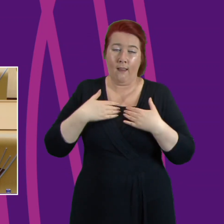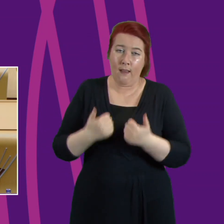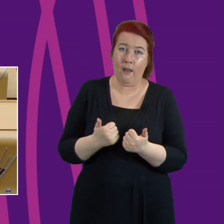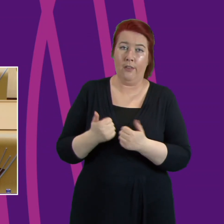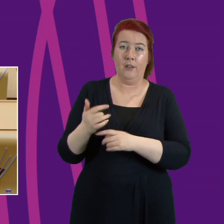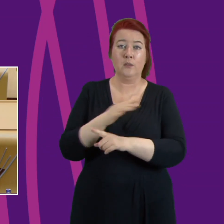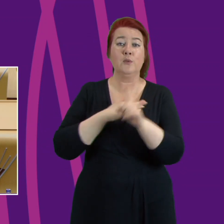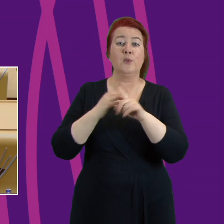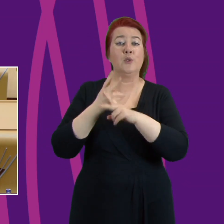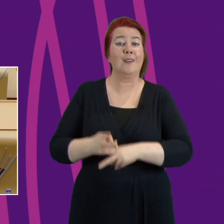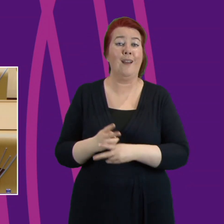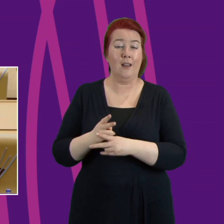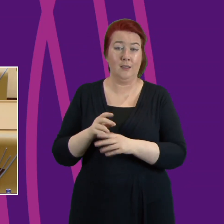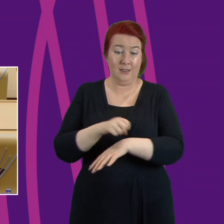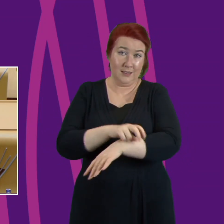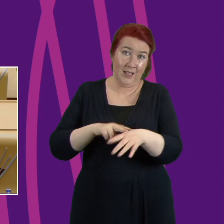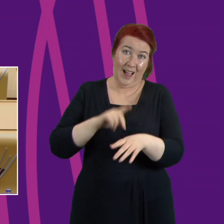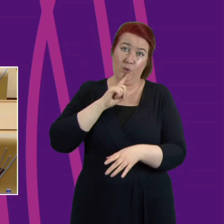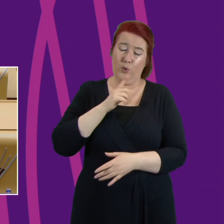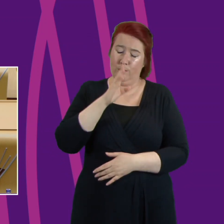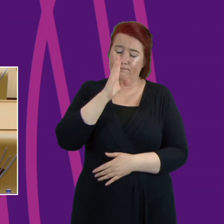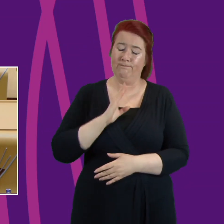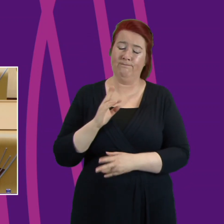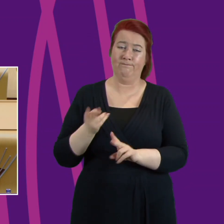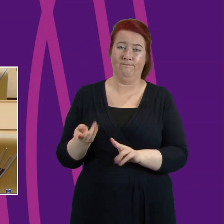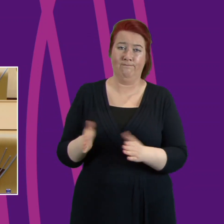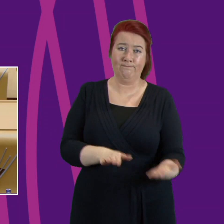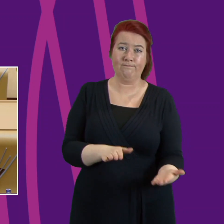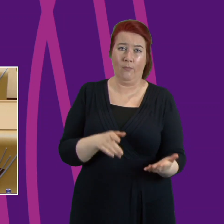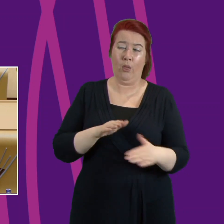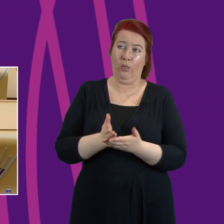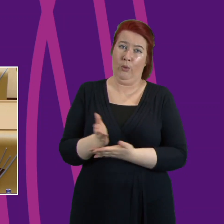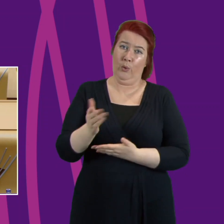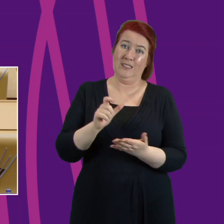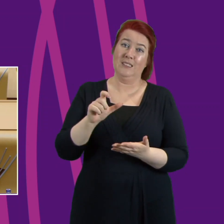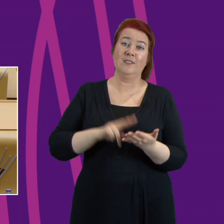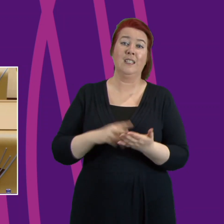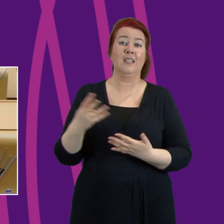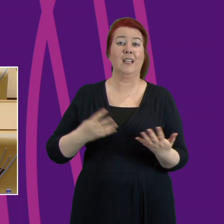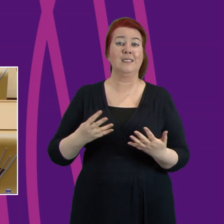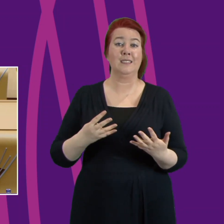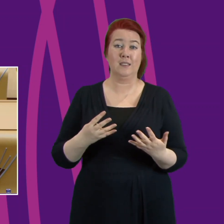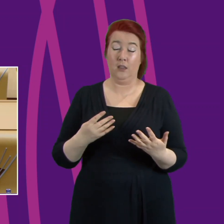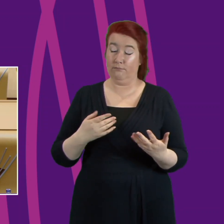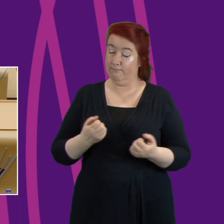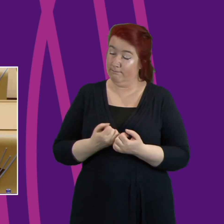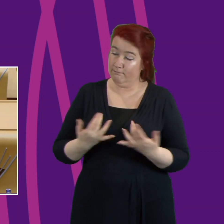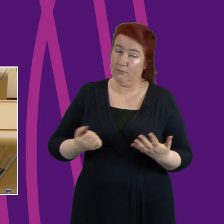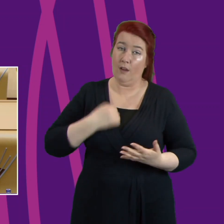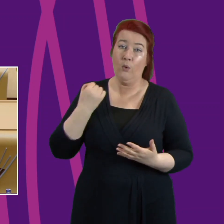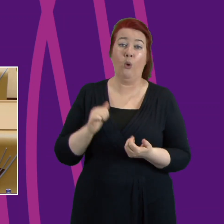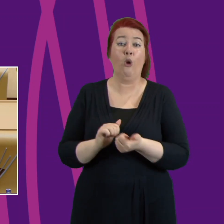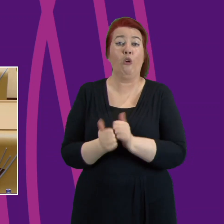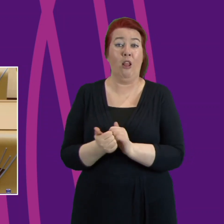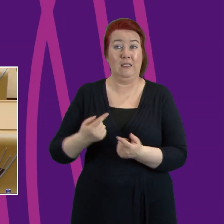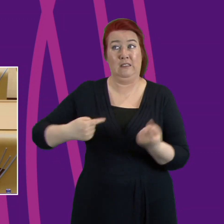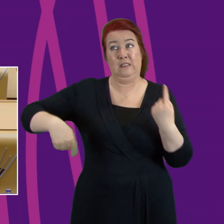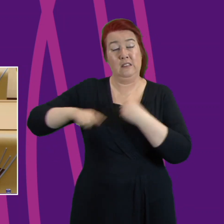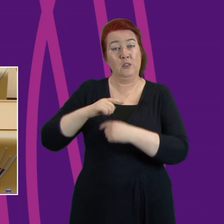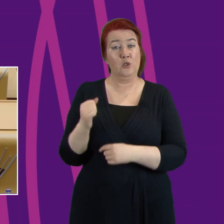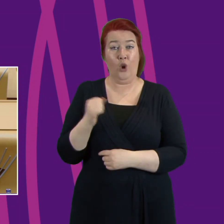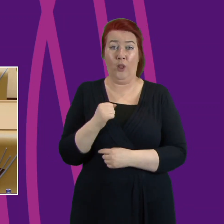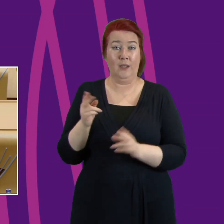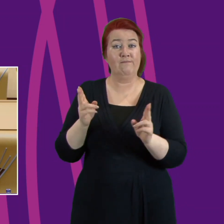had tragically died during this pandemic. A number of our own colleagues in Scotland have lost their life to